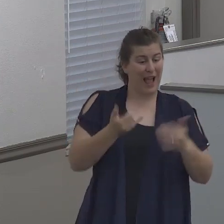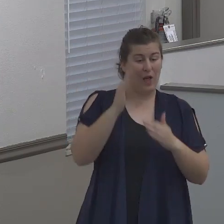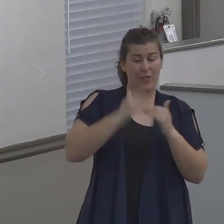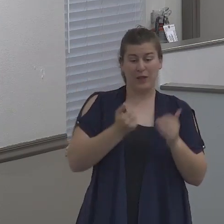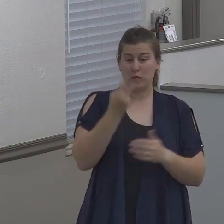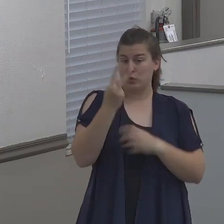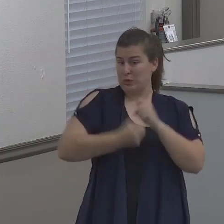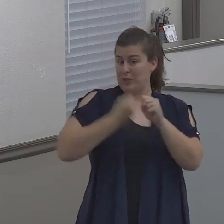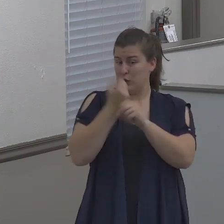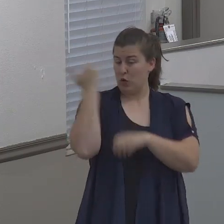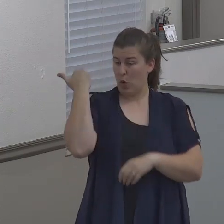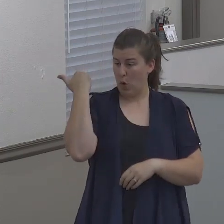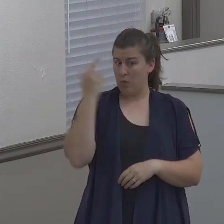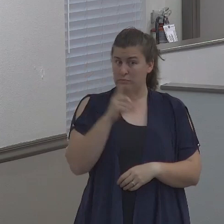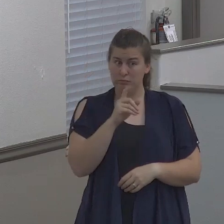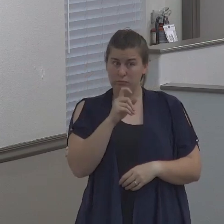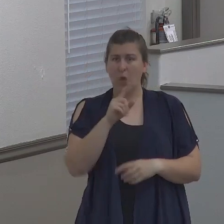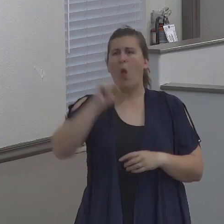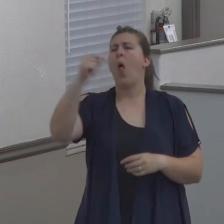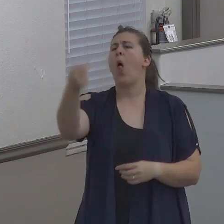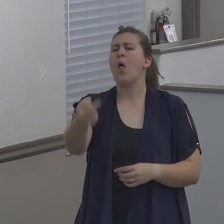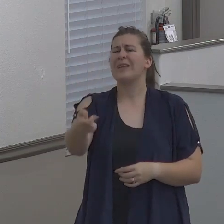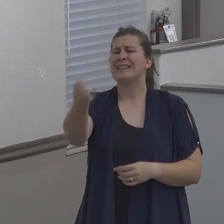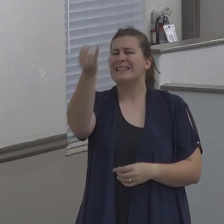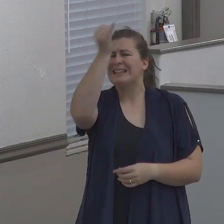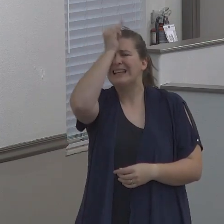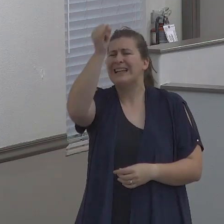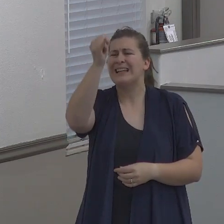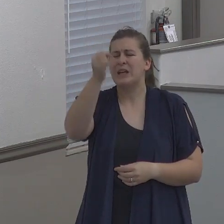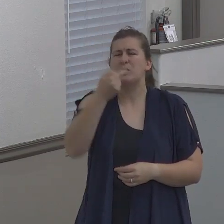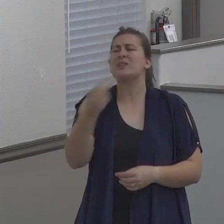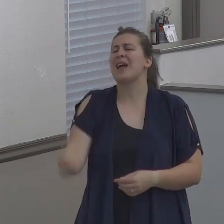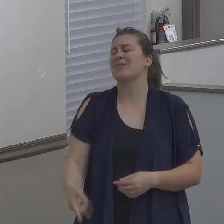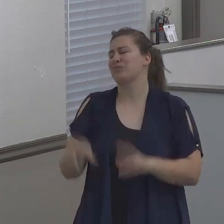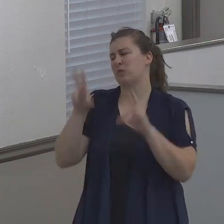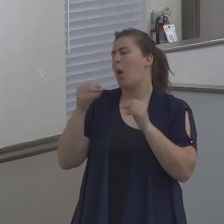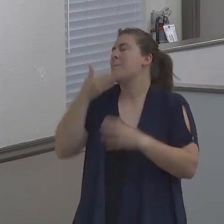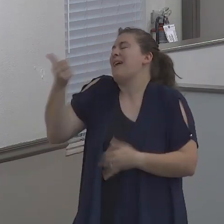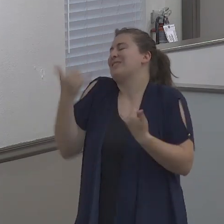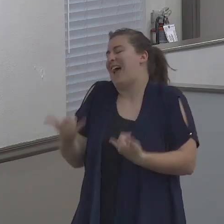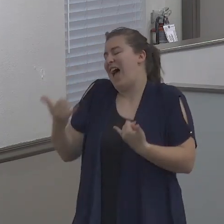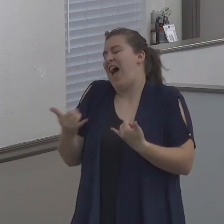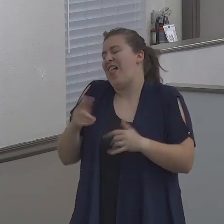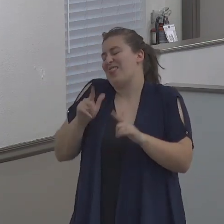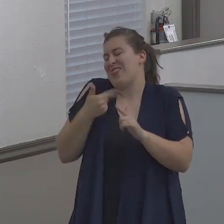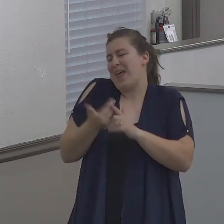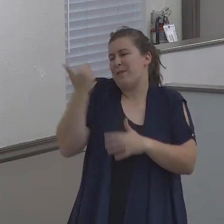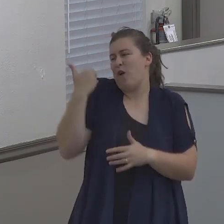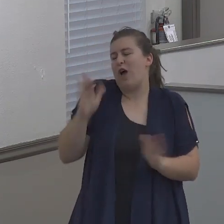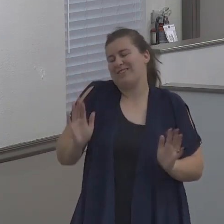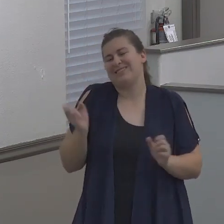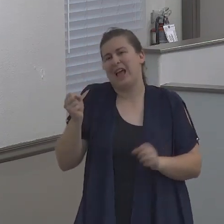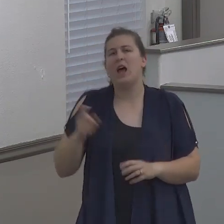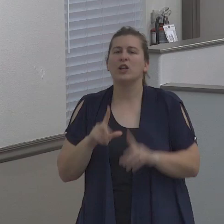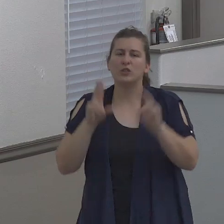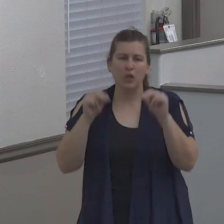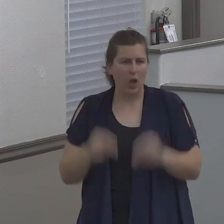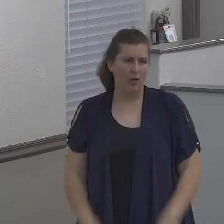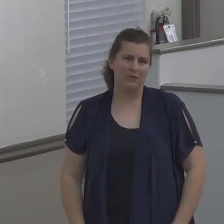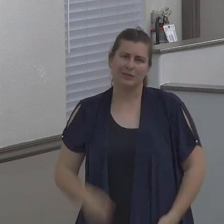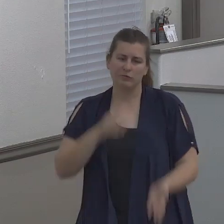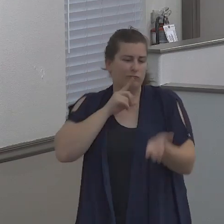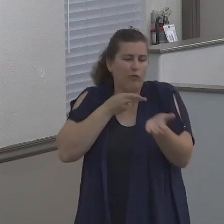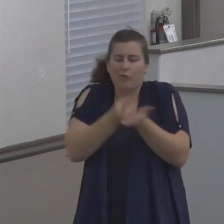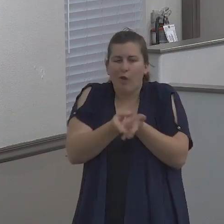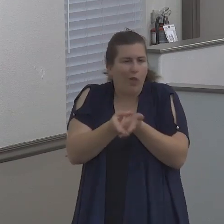asked, are you better now than you were 2 years ago? Only an imbecile would say, no, I'm better today than I